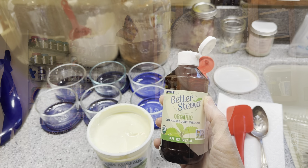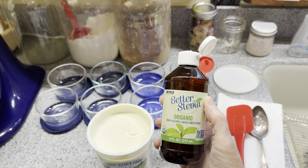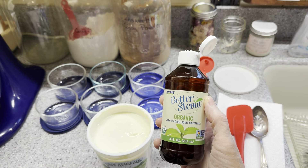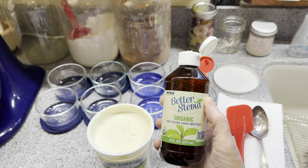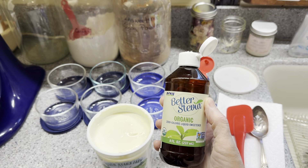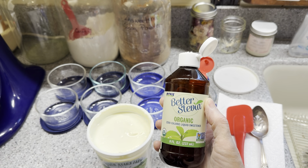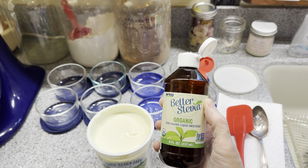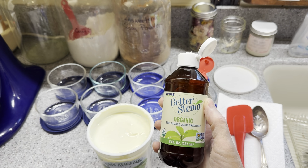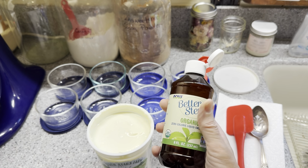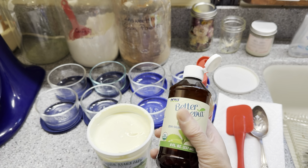up.